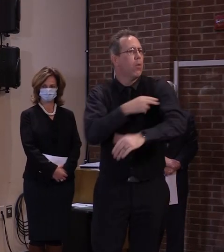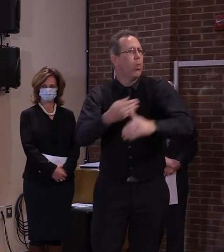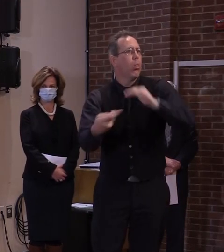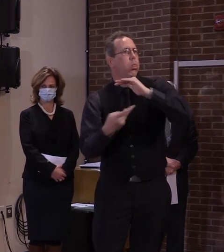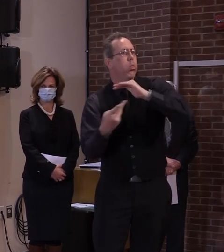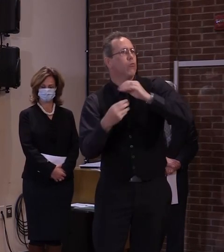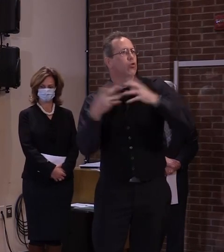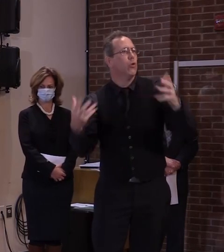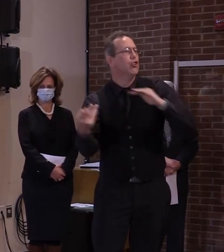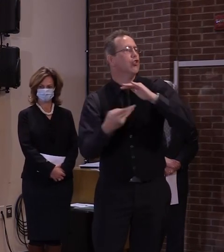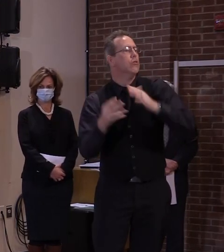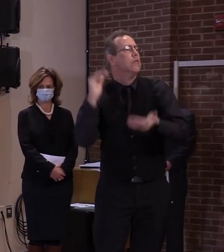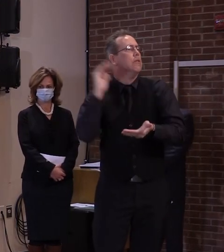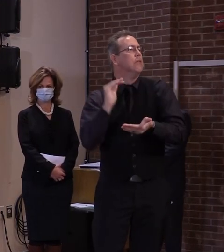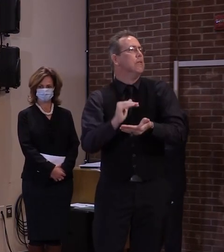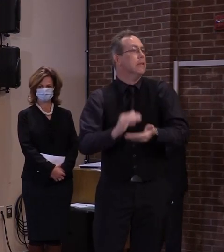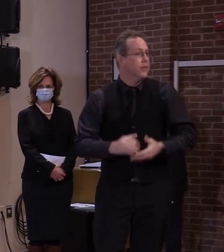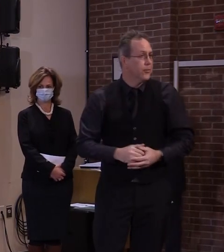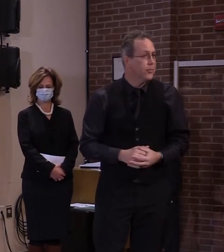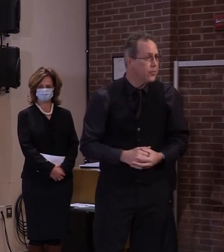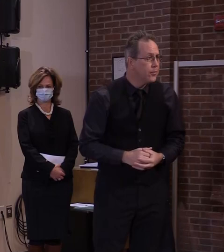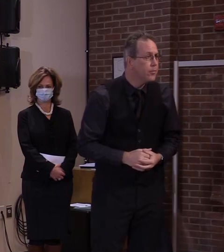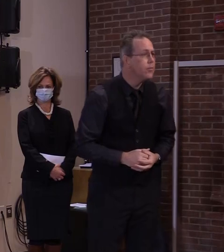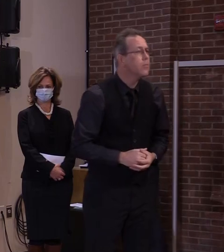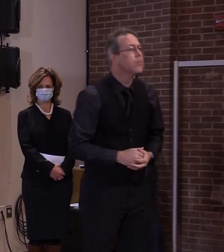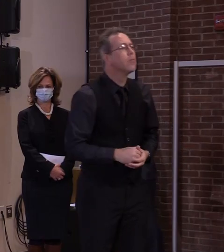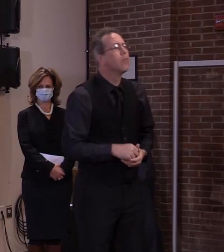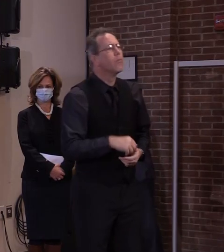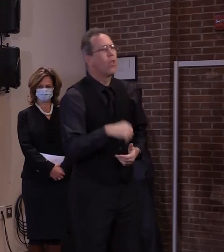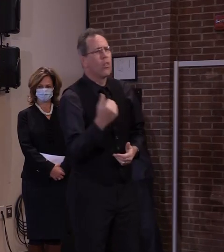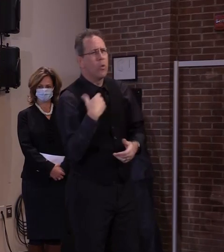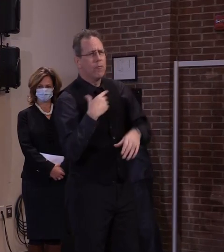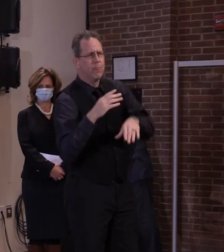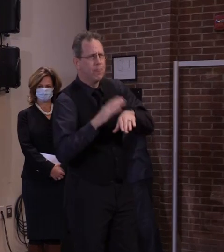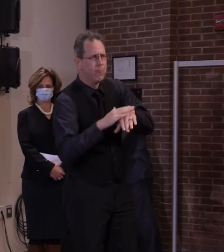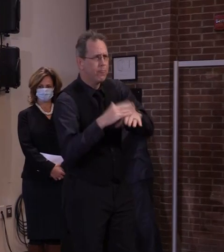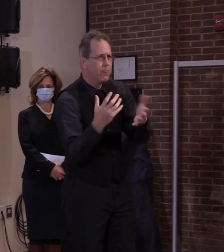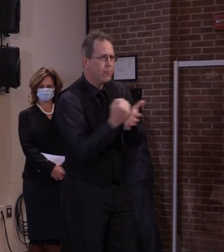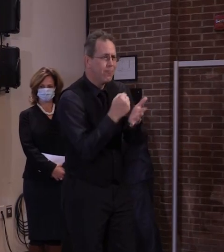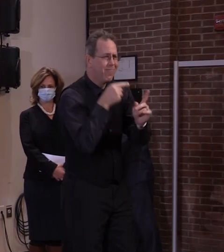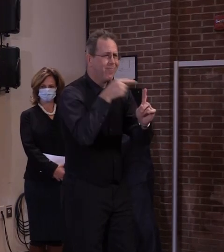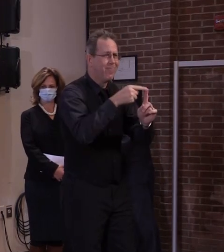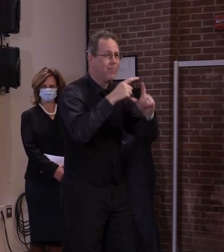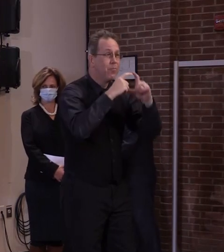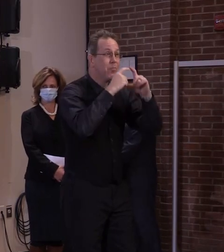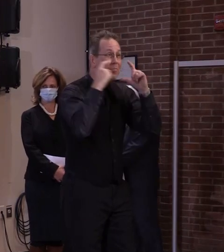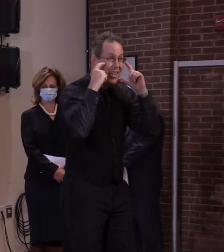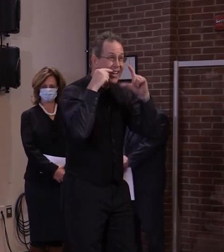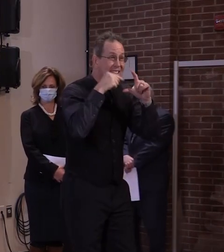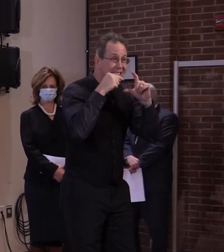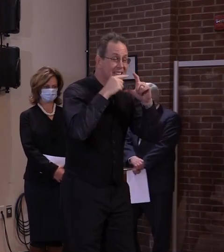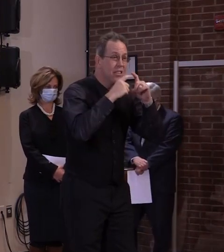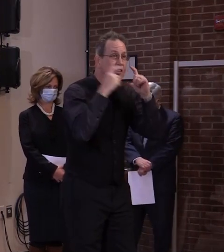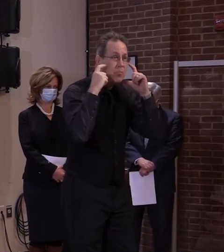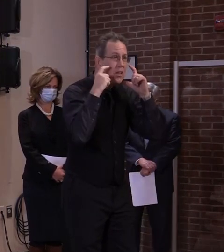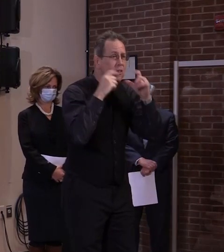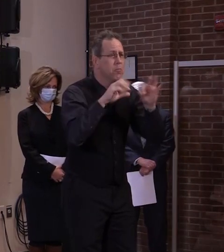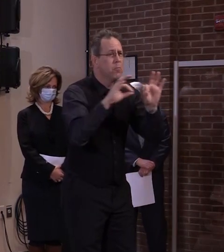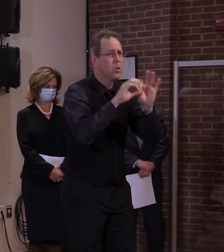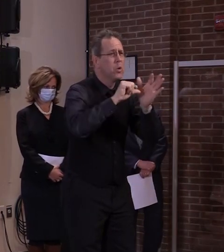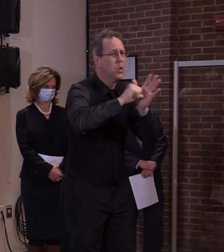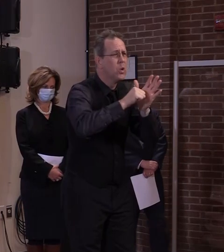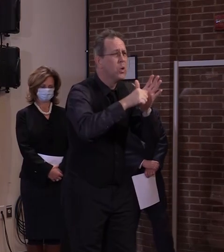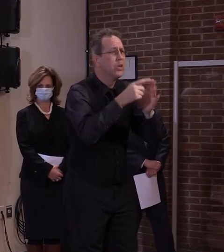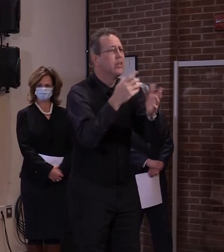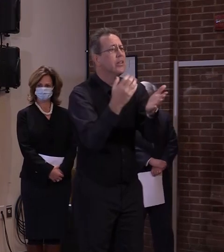about the other common sense precautions you should take, like wearing masks indoors, using testing as a tool,